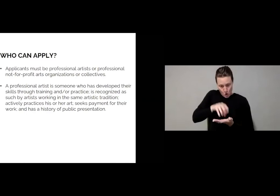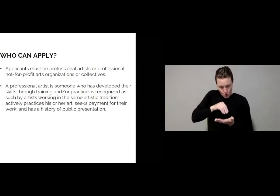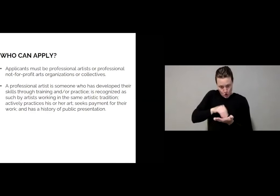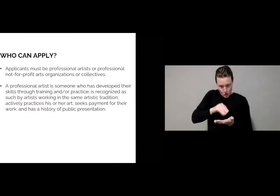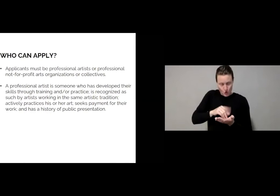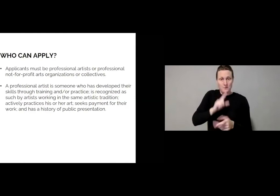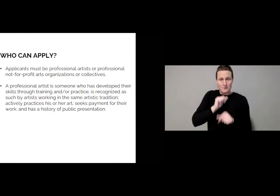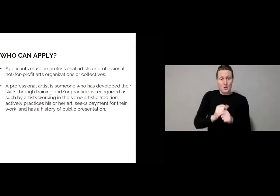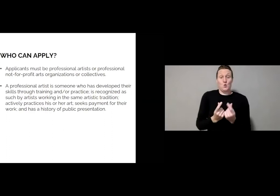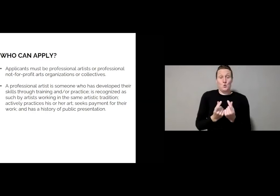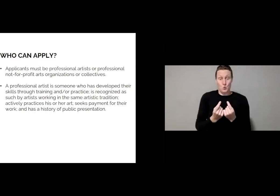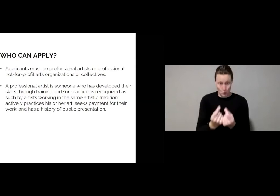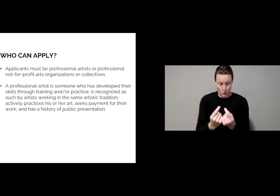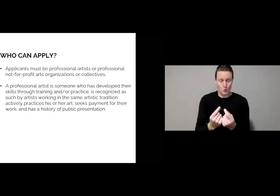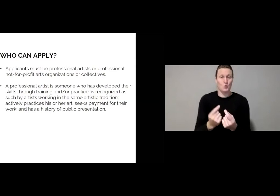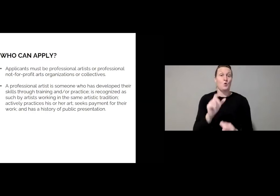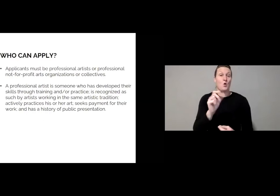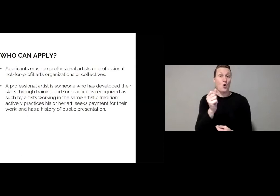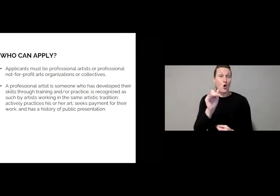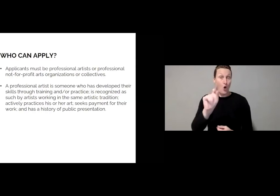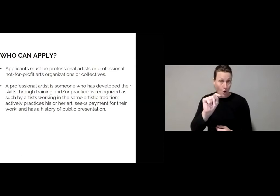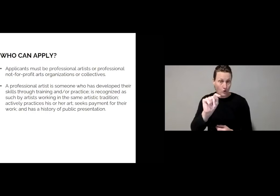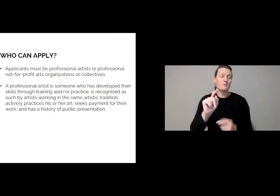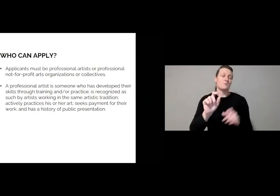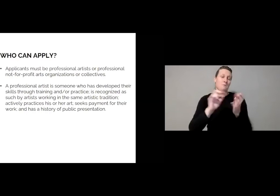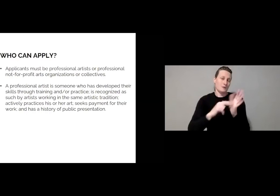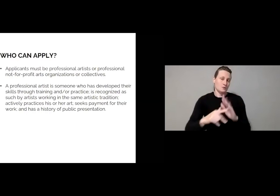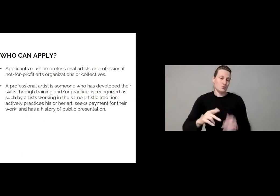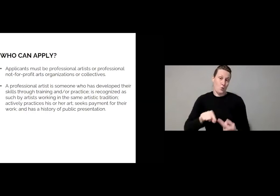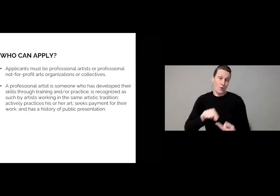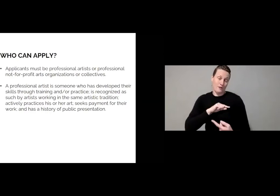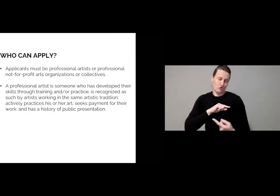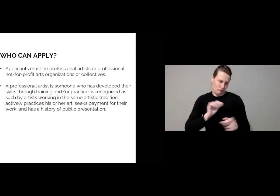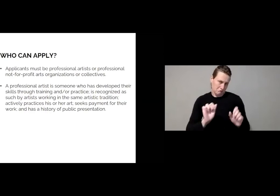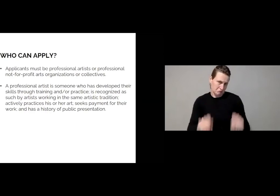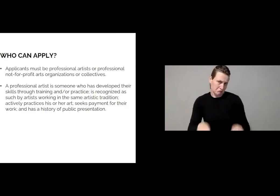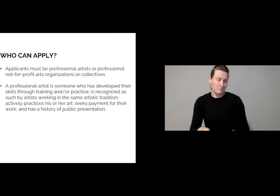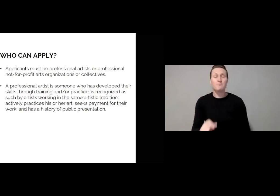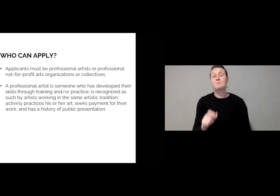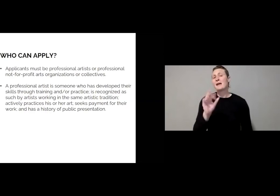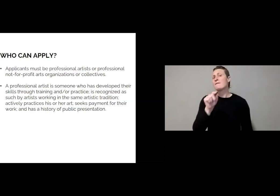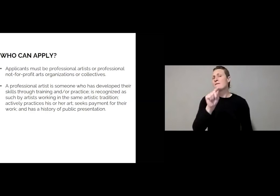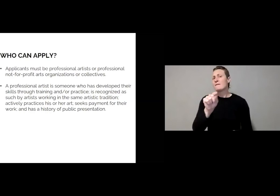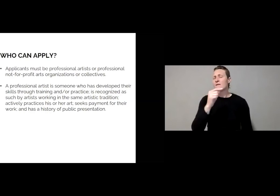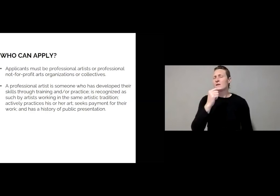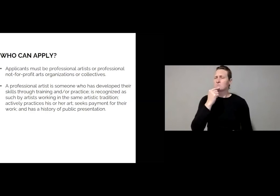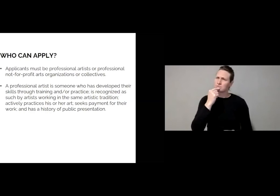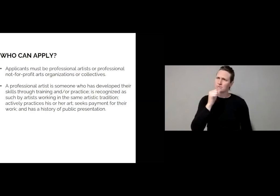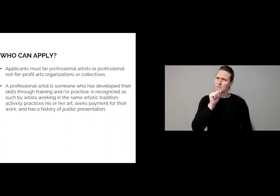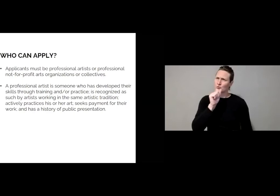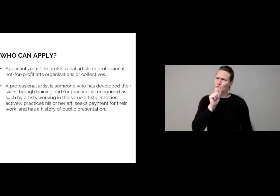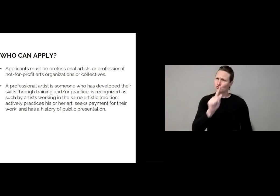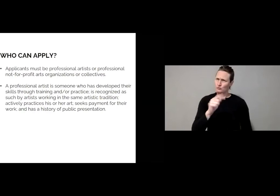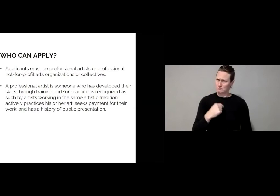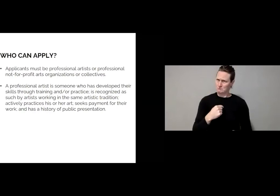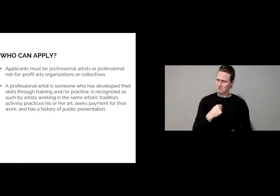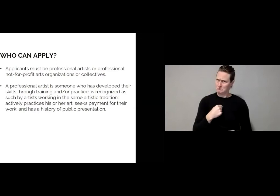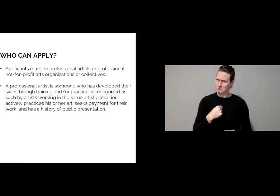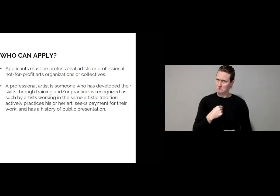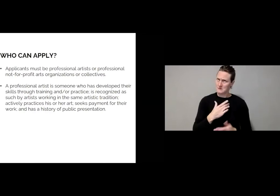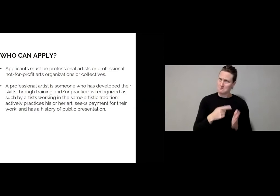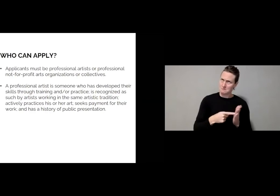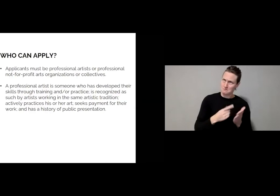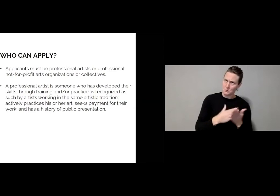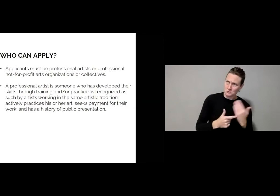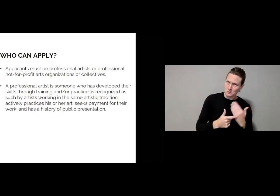wide definition. And if anyone has any questions about whether or not you think you could be considered a professional artist,